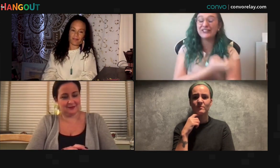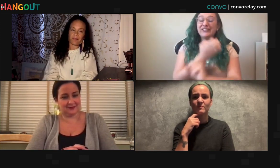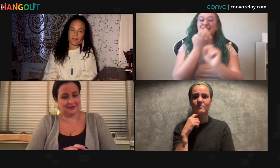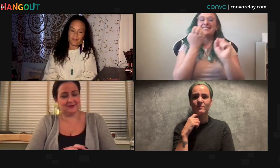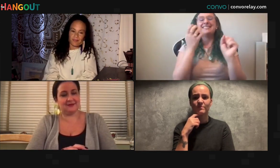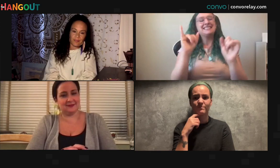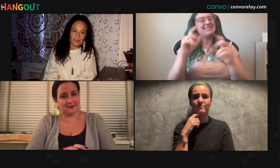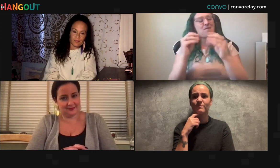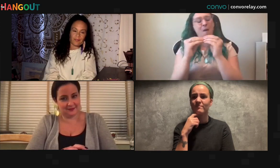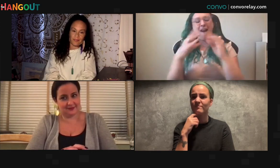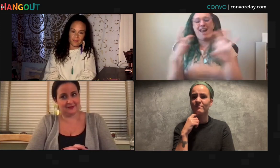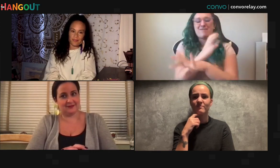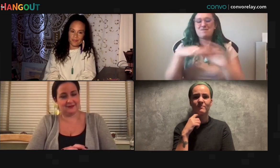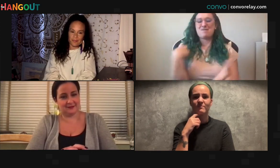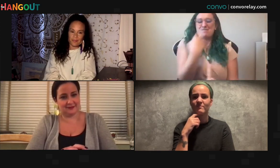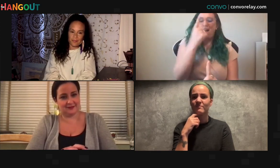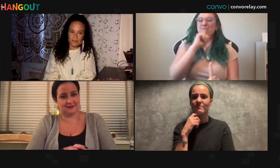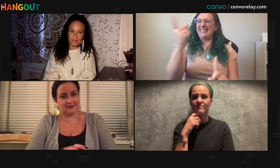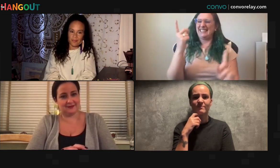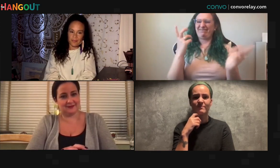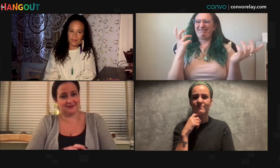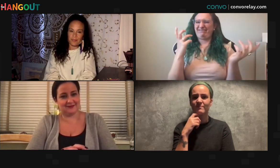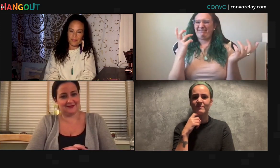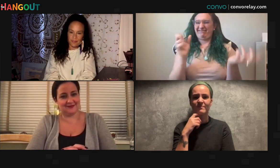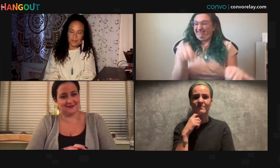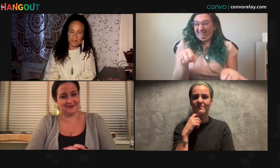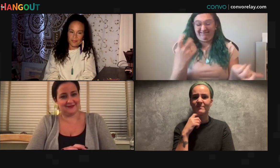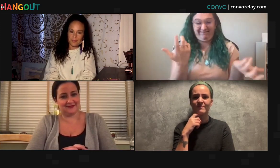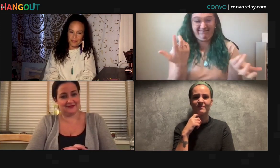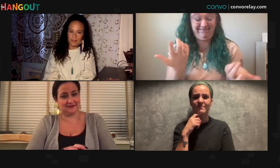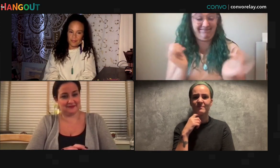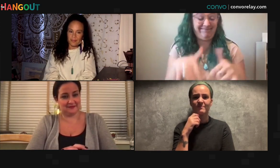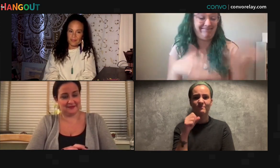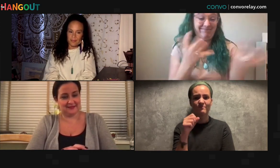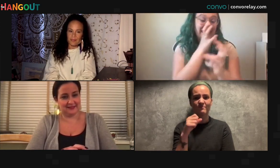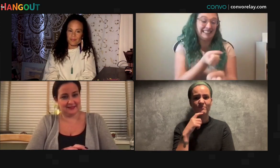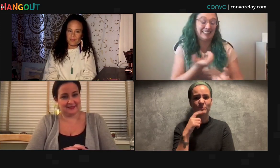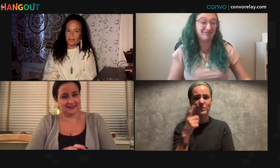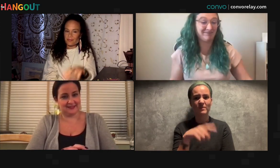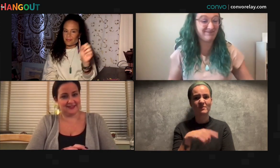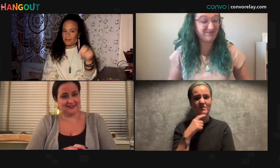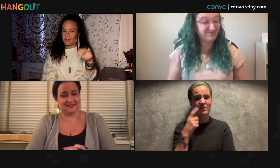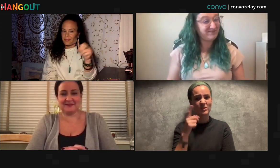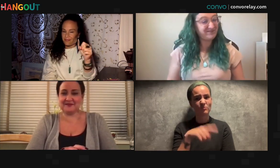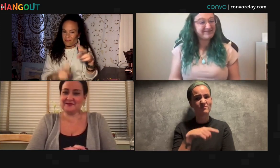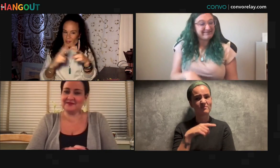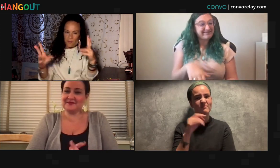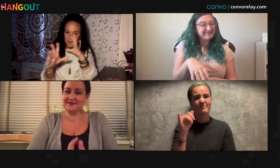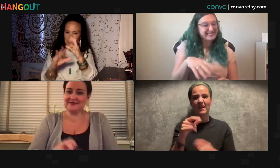that are happening, see the energy that's out there, it becomes a lot more complicated. And in my mind, it's just fascinating.